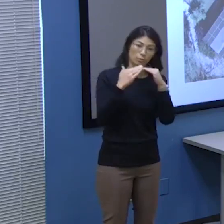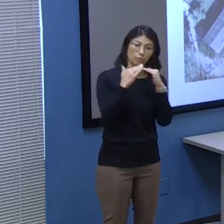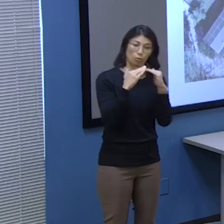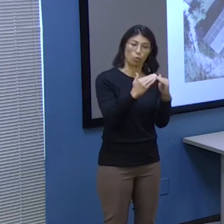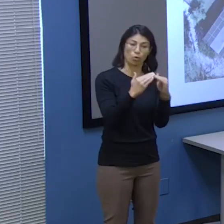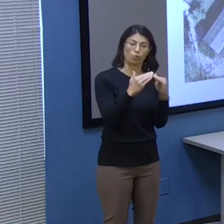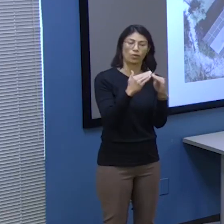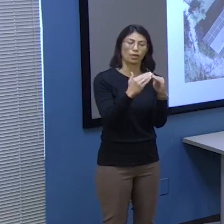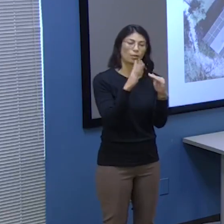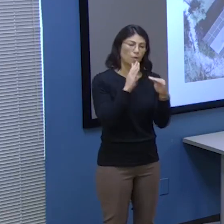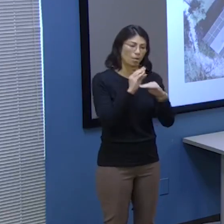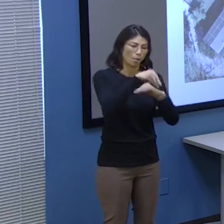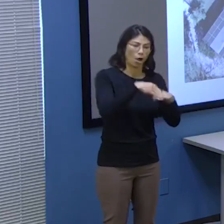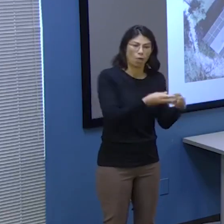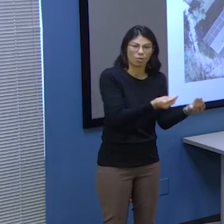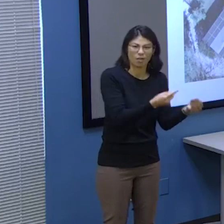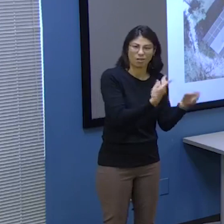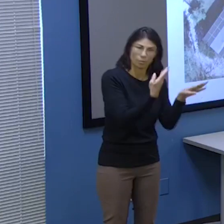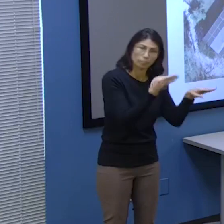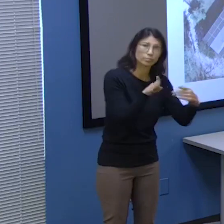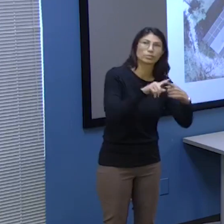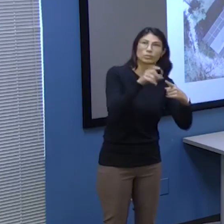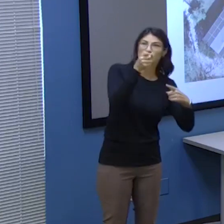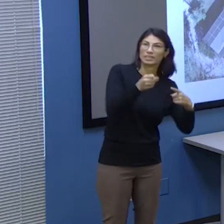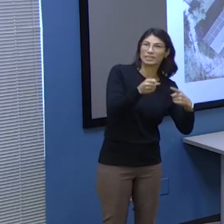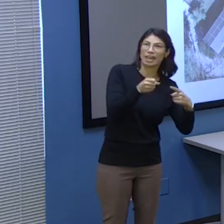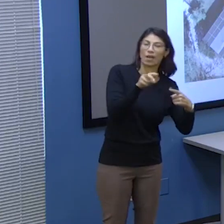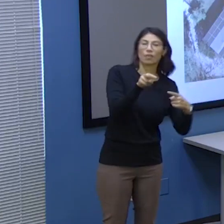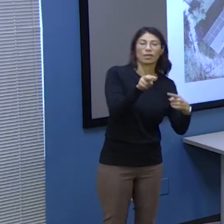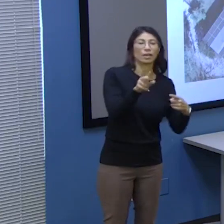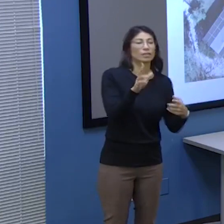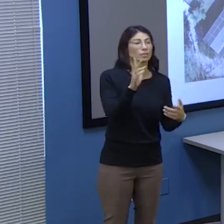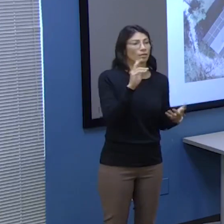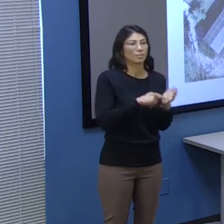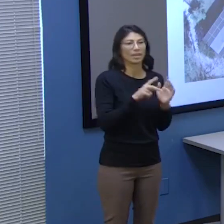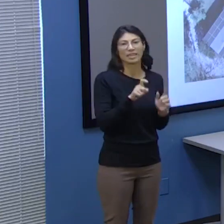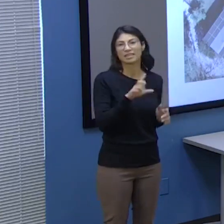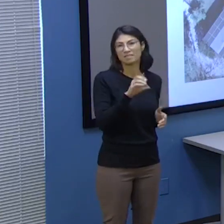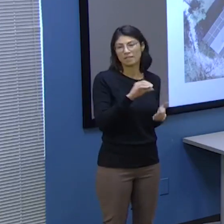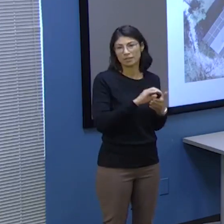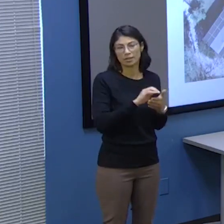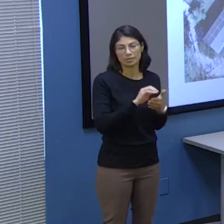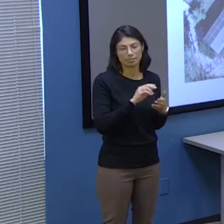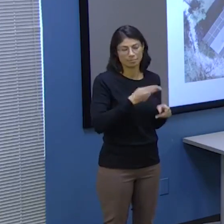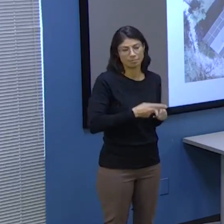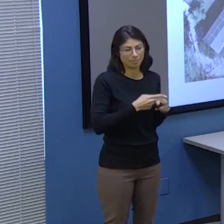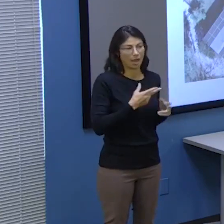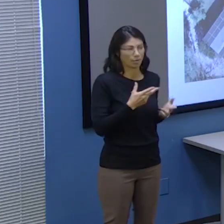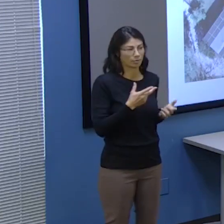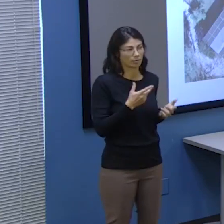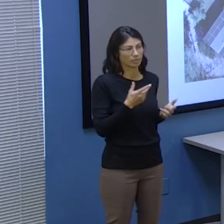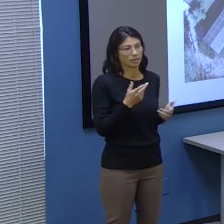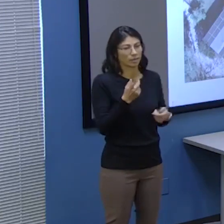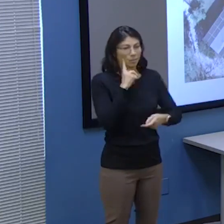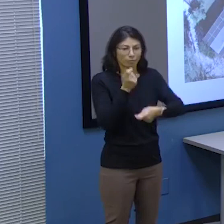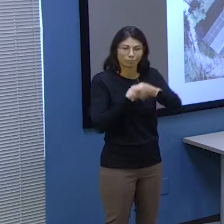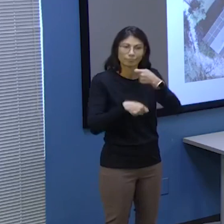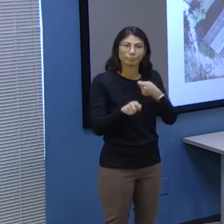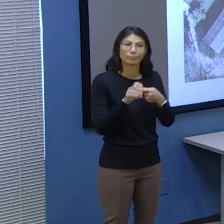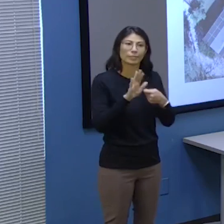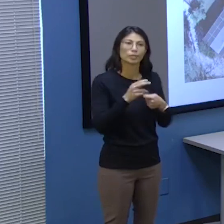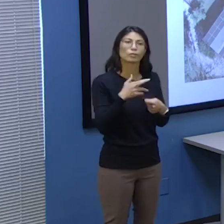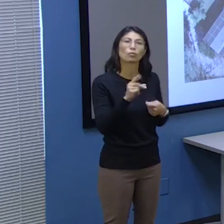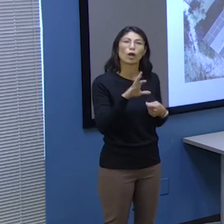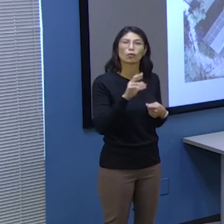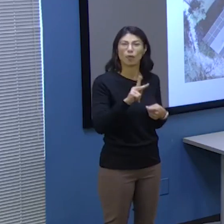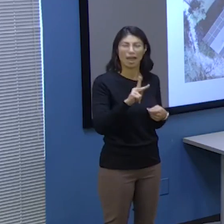efficient. So we're only going to need 50 panels to offset his electric bill and offset the cost of most of that ground rack. Because when you add a